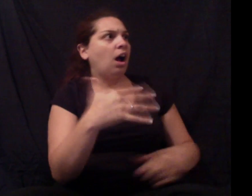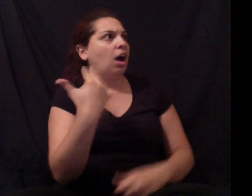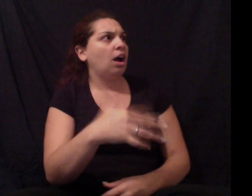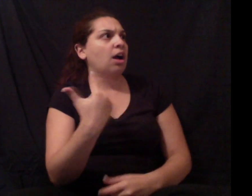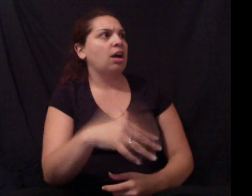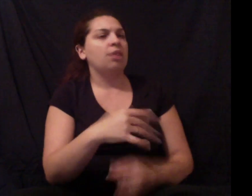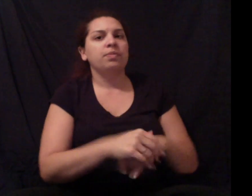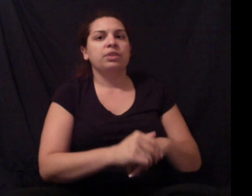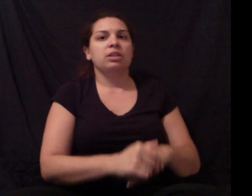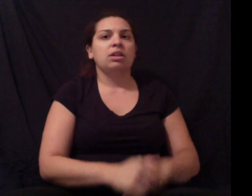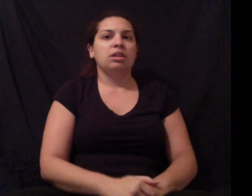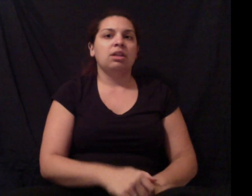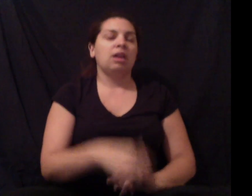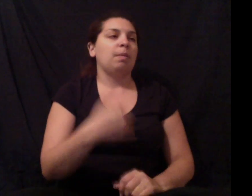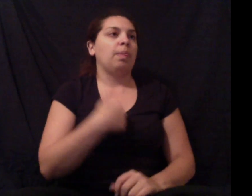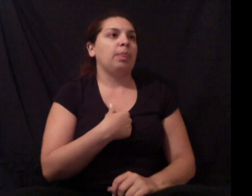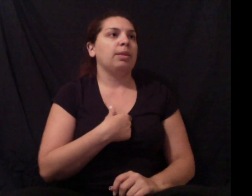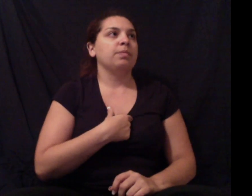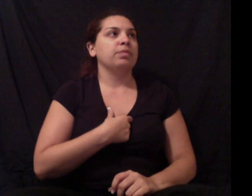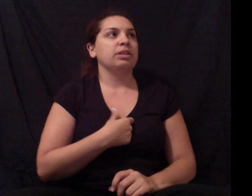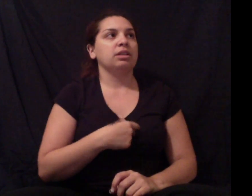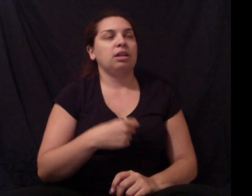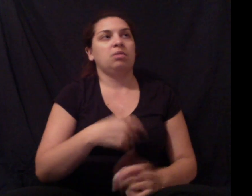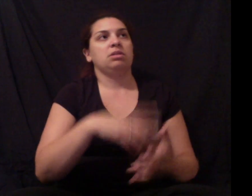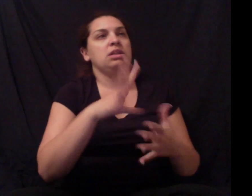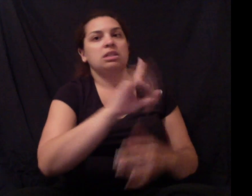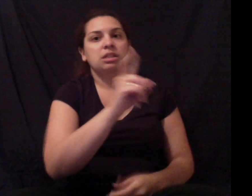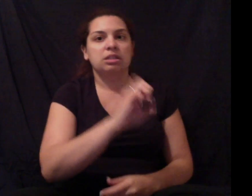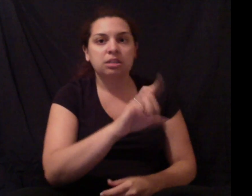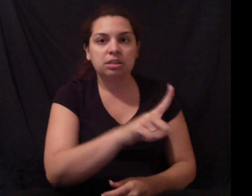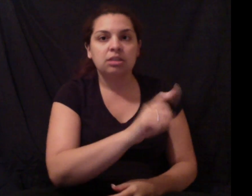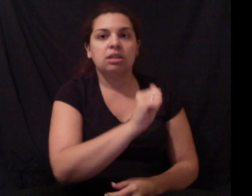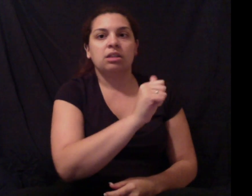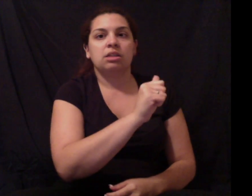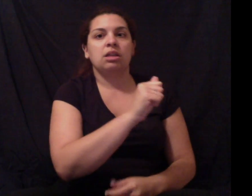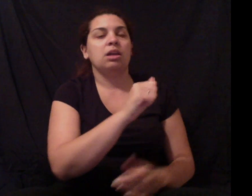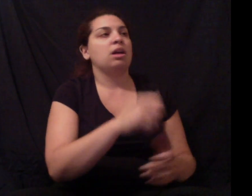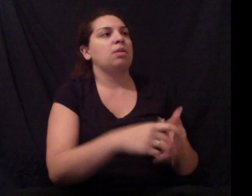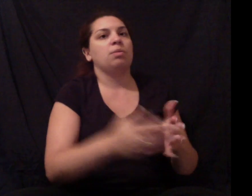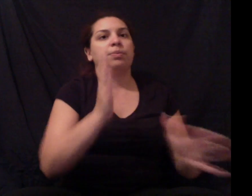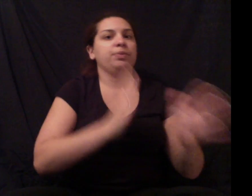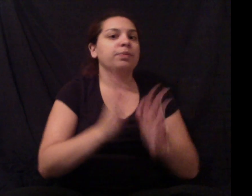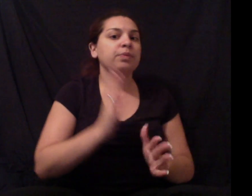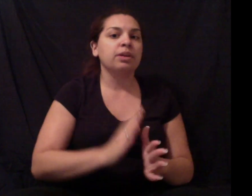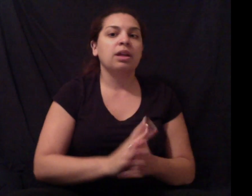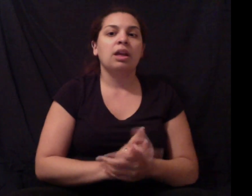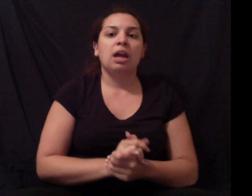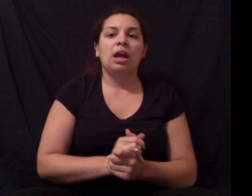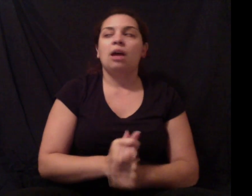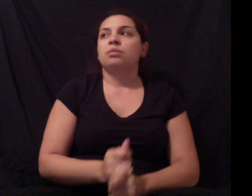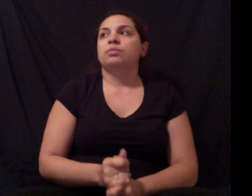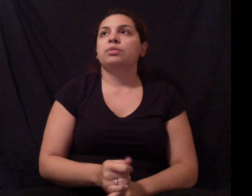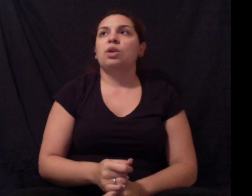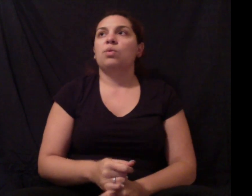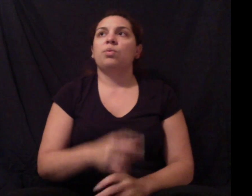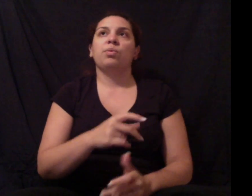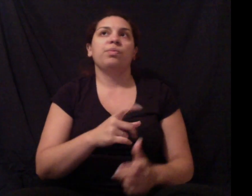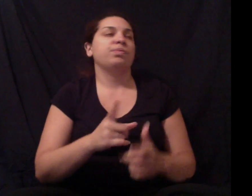angles, at the same time as being in love with humming the Zelda Link to the Past, Dark World theme at recess at